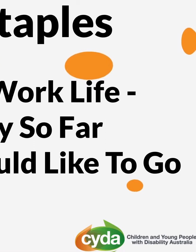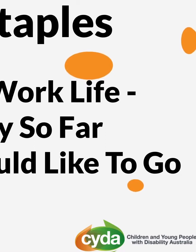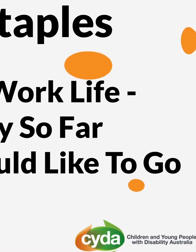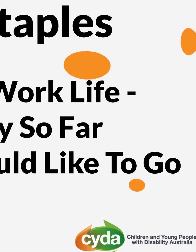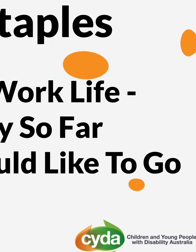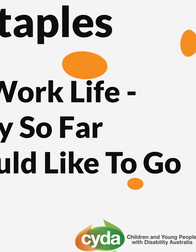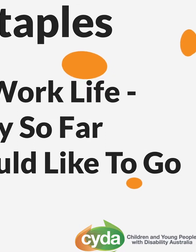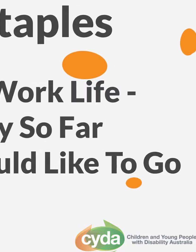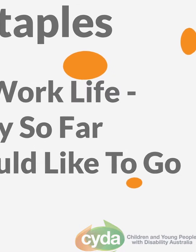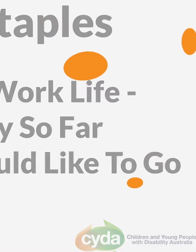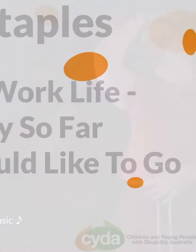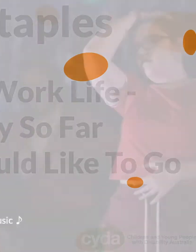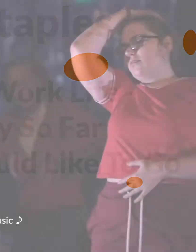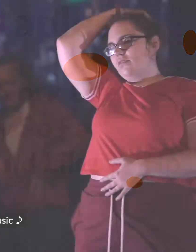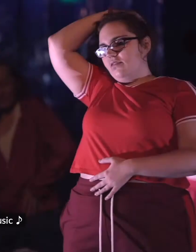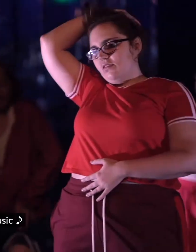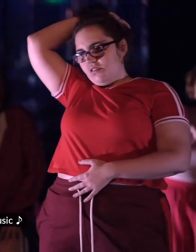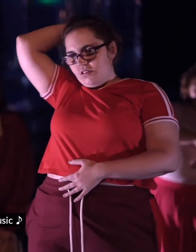go.